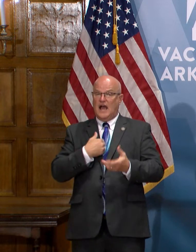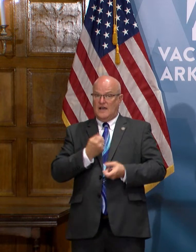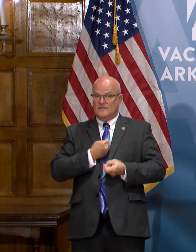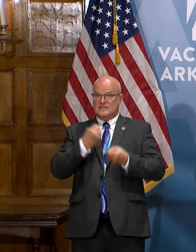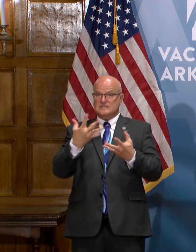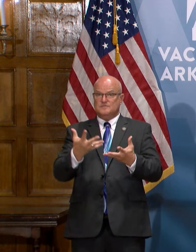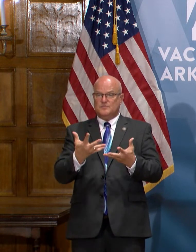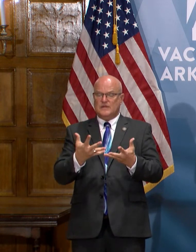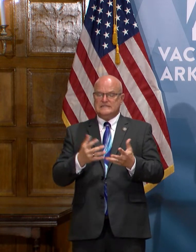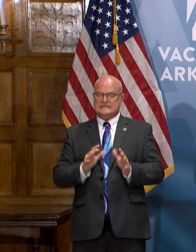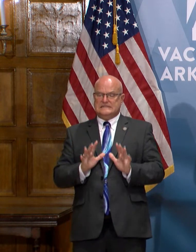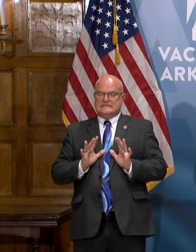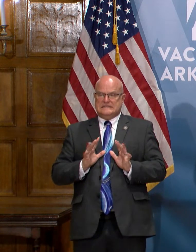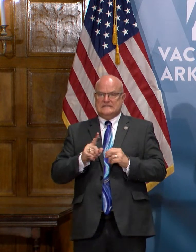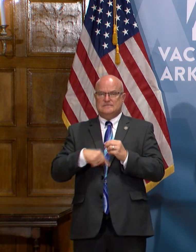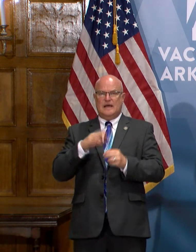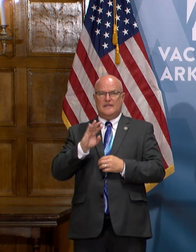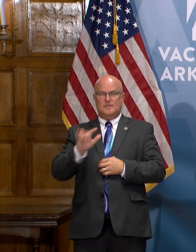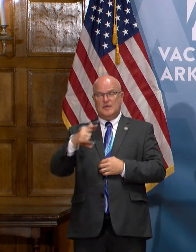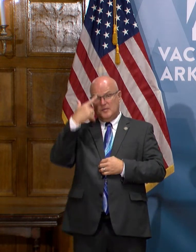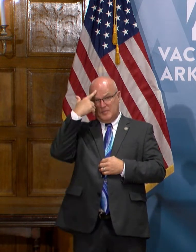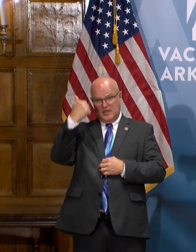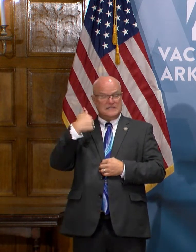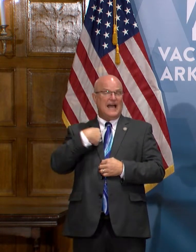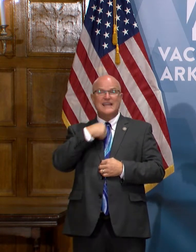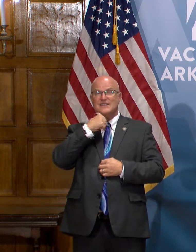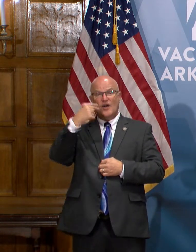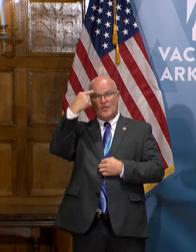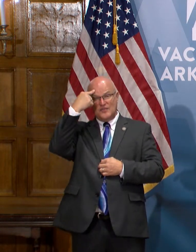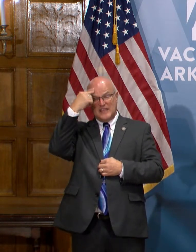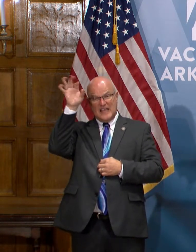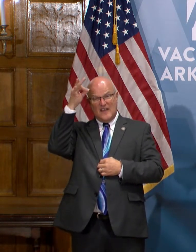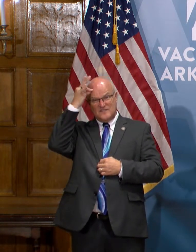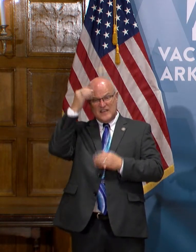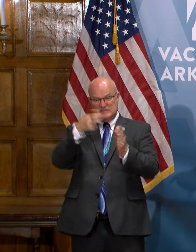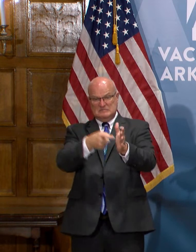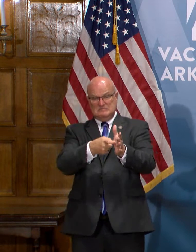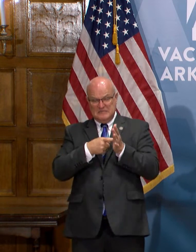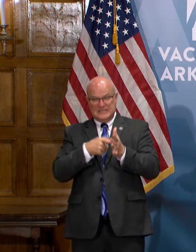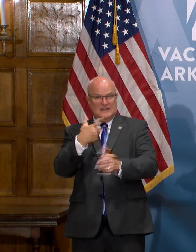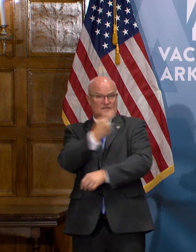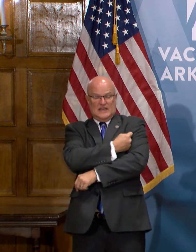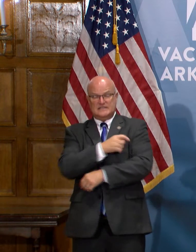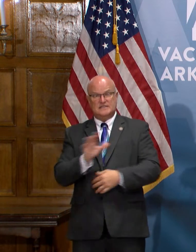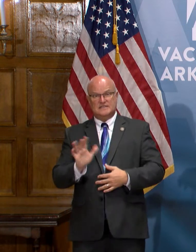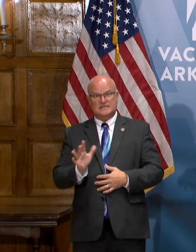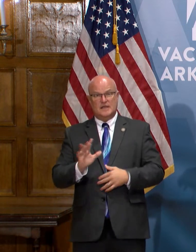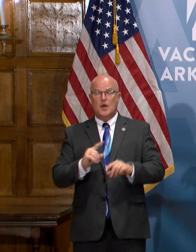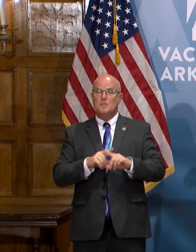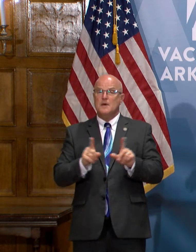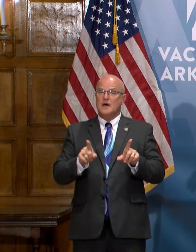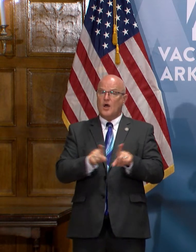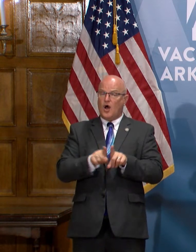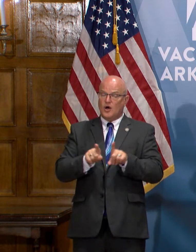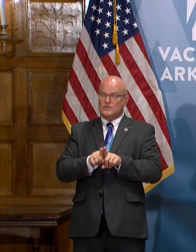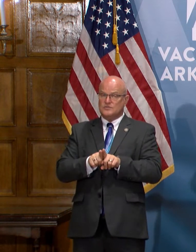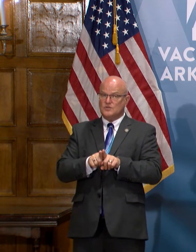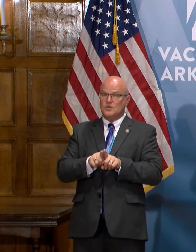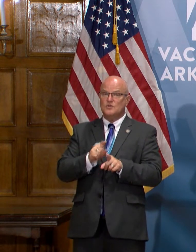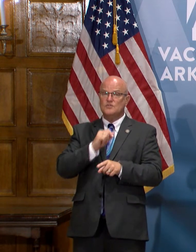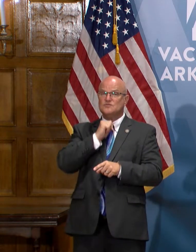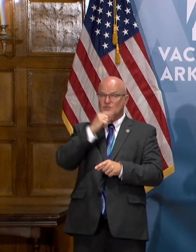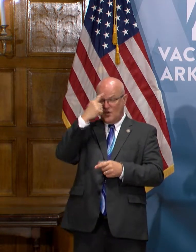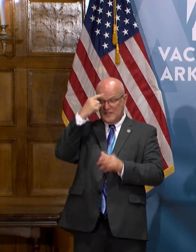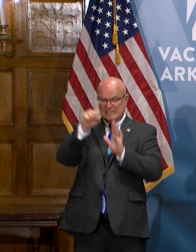expressed reservations about the bill because I don't believe in a federal mandate on vaccination, but I also don't believe